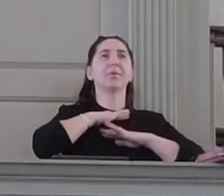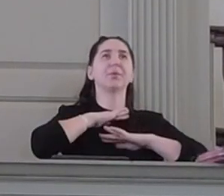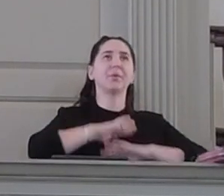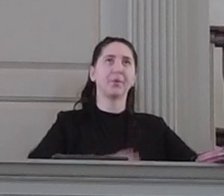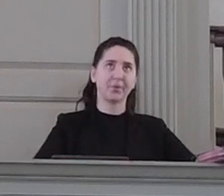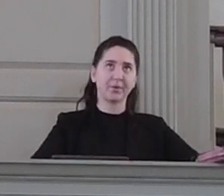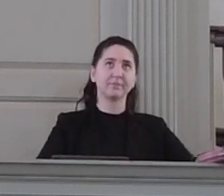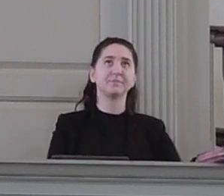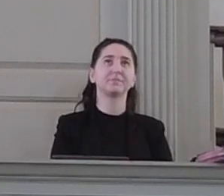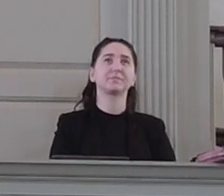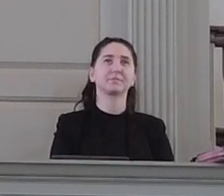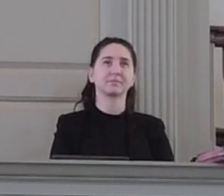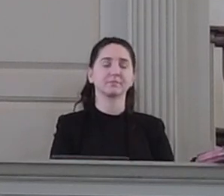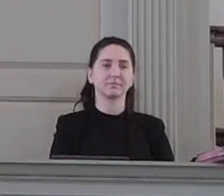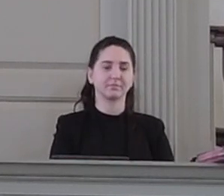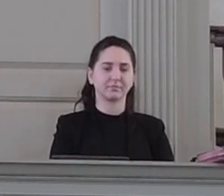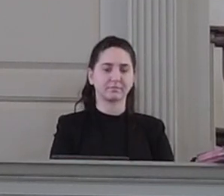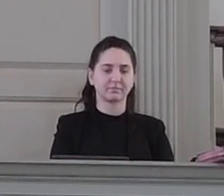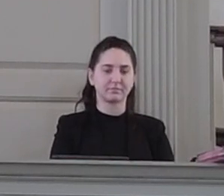And then,